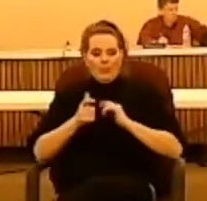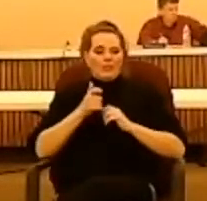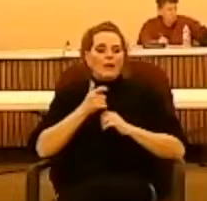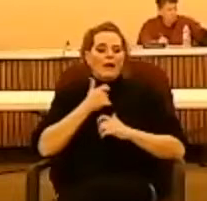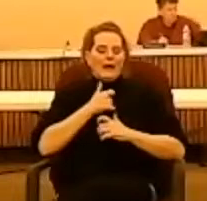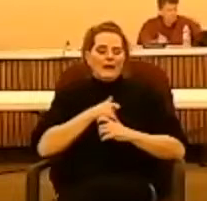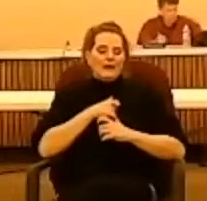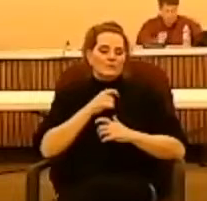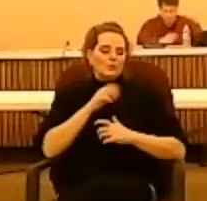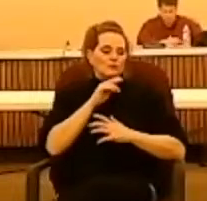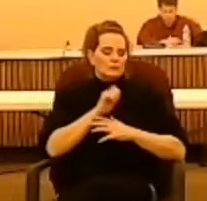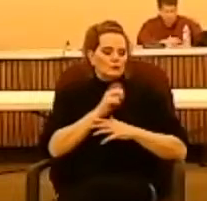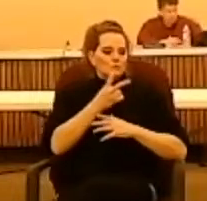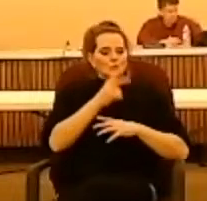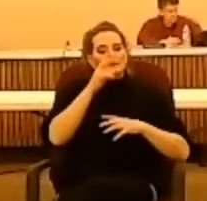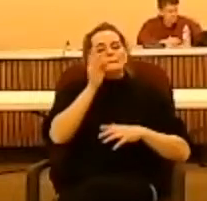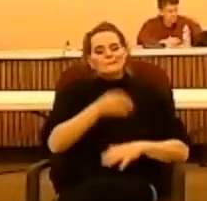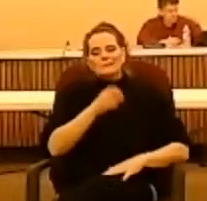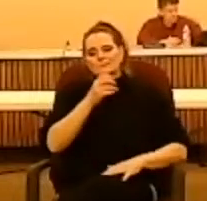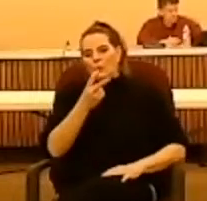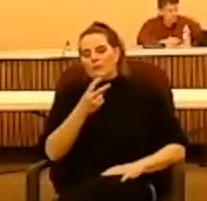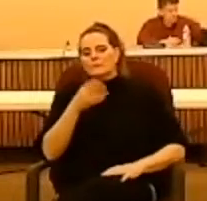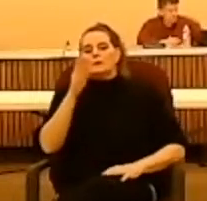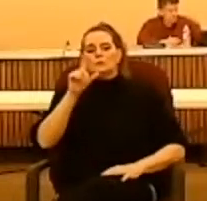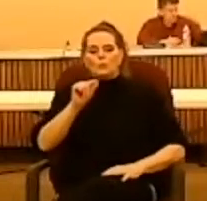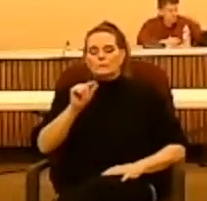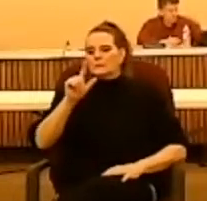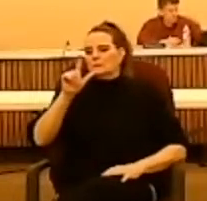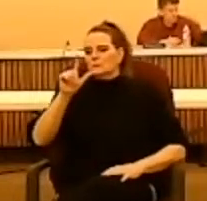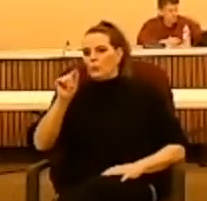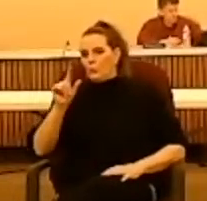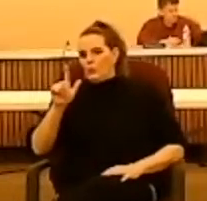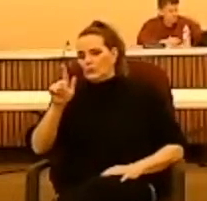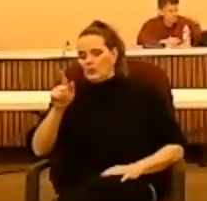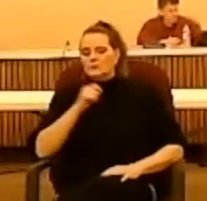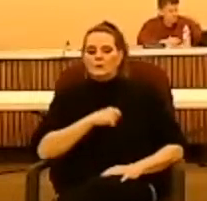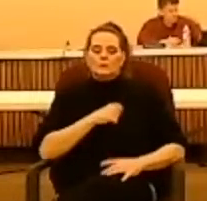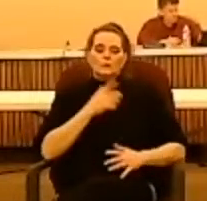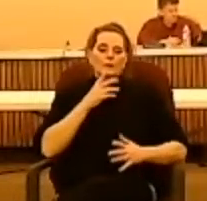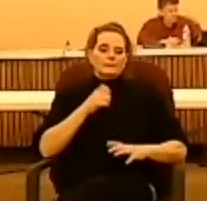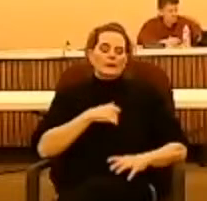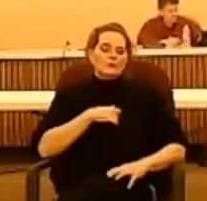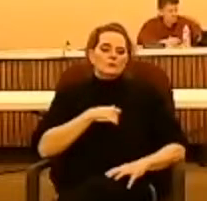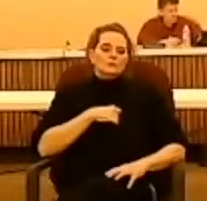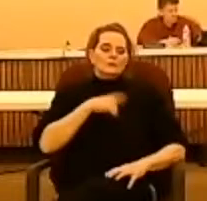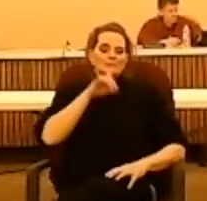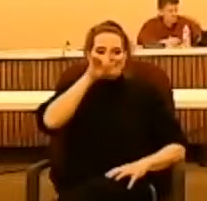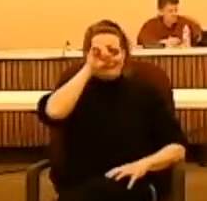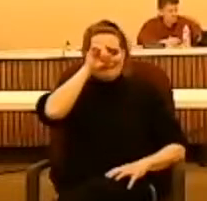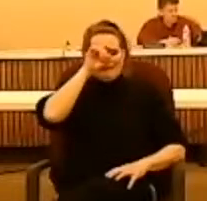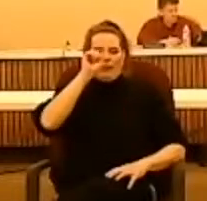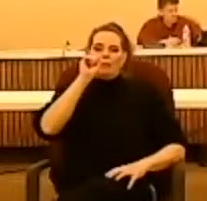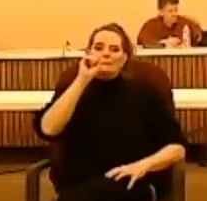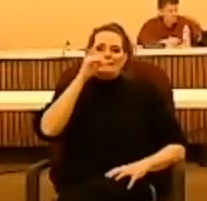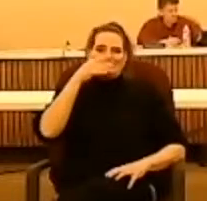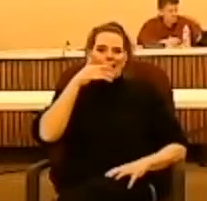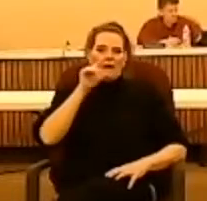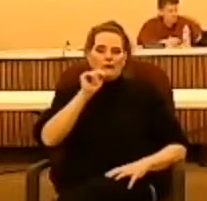Resolution 2-12, 2021 to acknowledge Eagle Scout Parker Hunt.